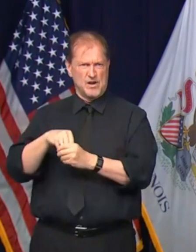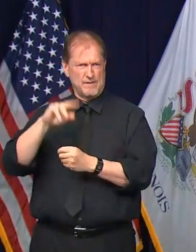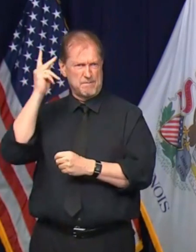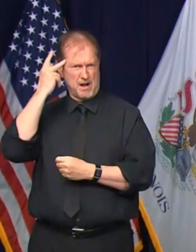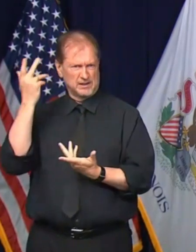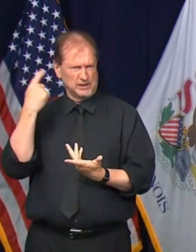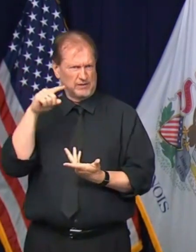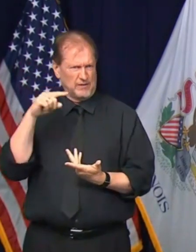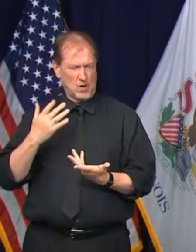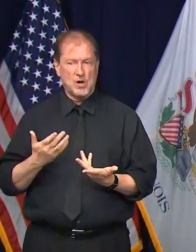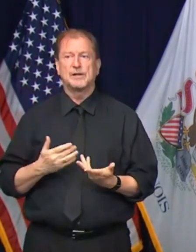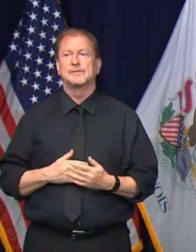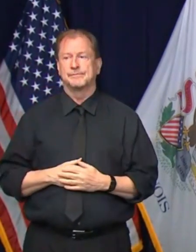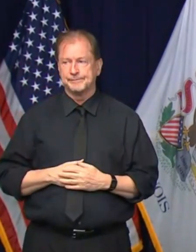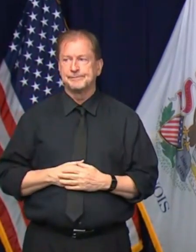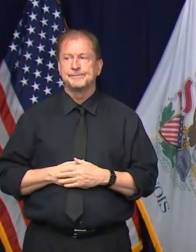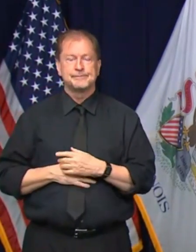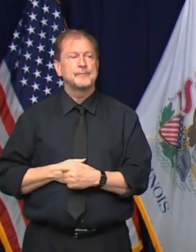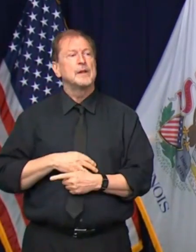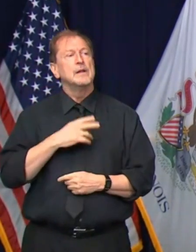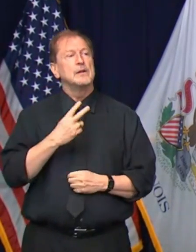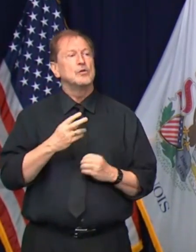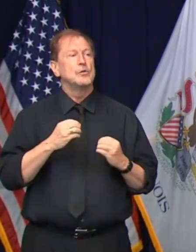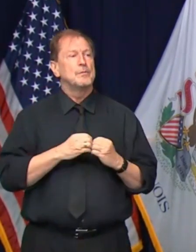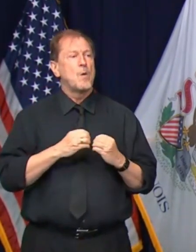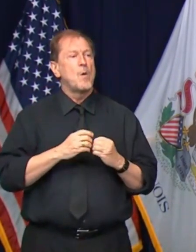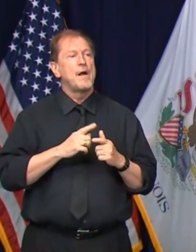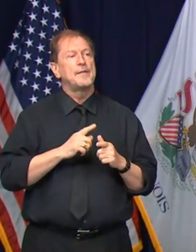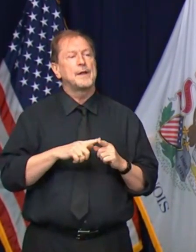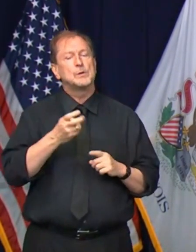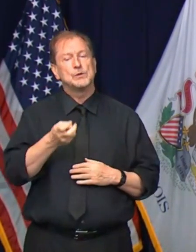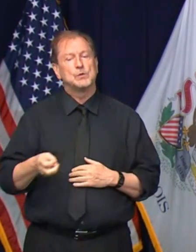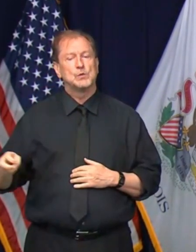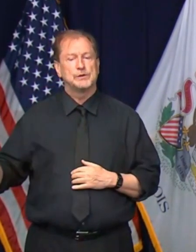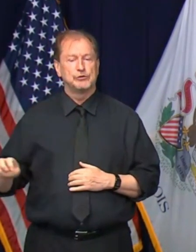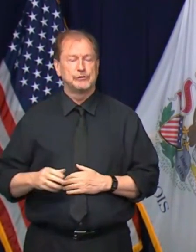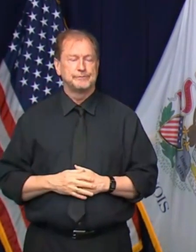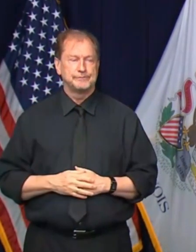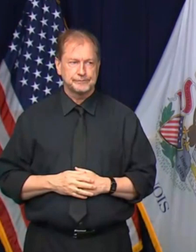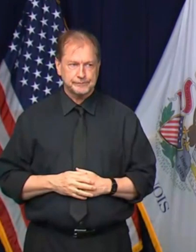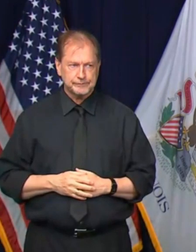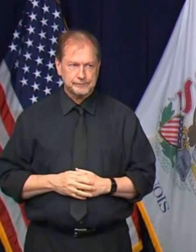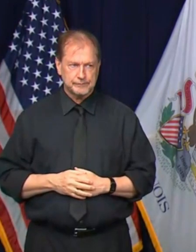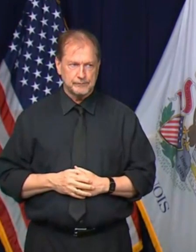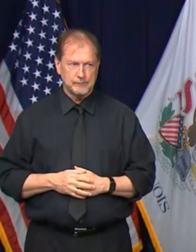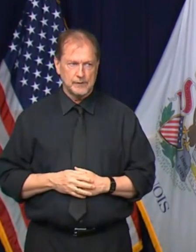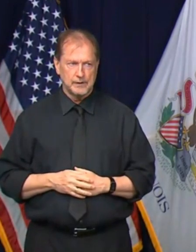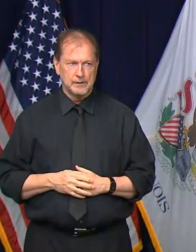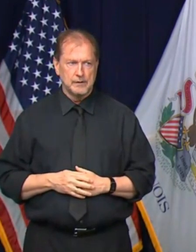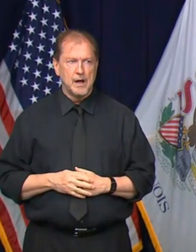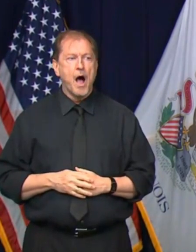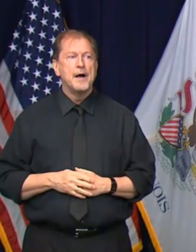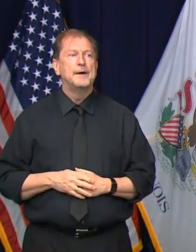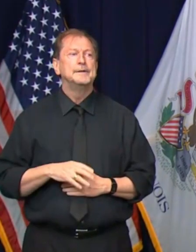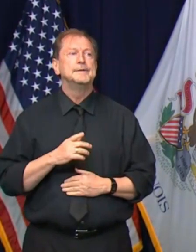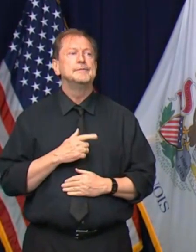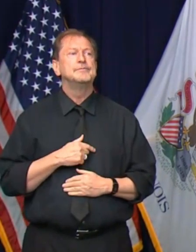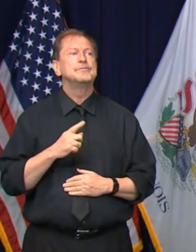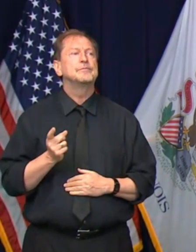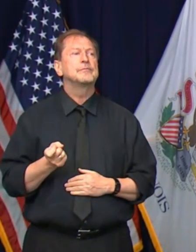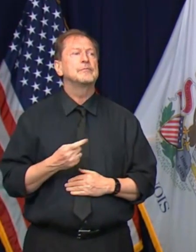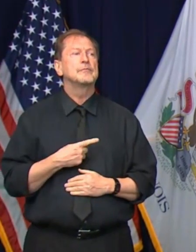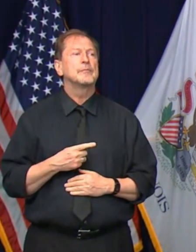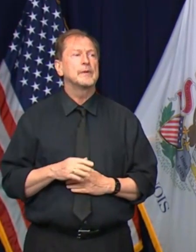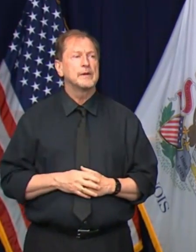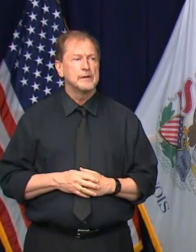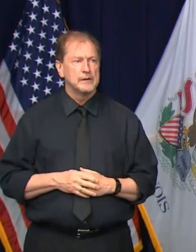has chosen to do. Craig, we'll give you two more and then we'll go on line. All righty. Thank you. Let's see. Heather Sharon with WTTW asked, the ban on evictions